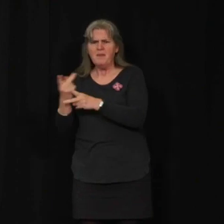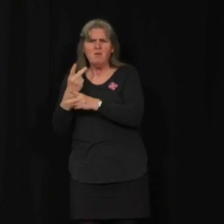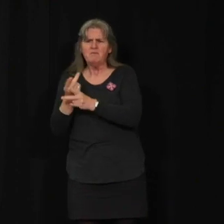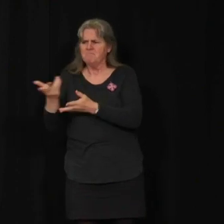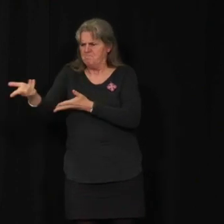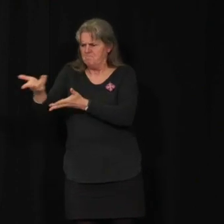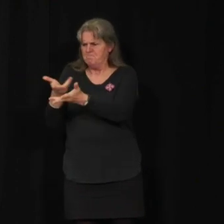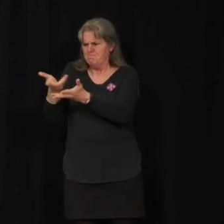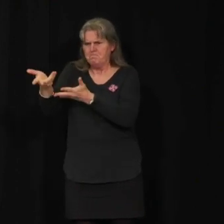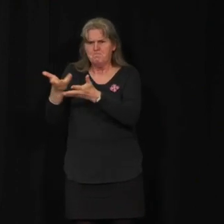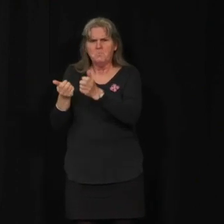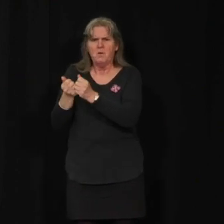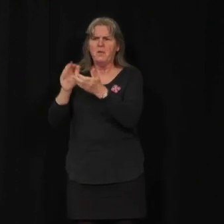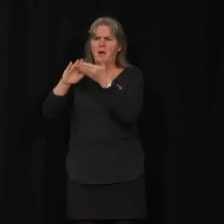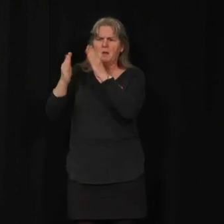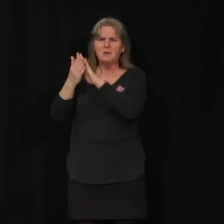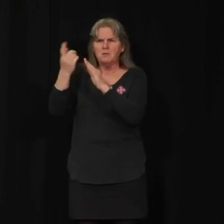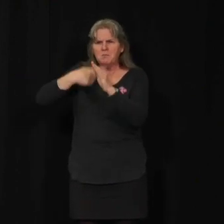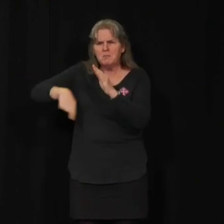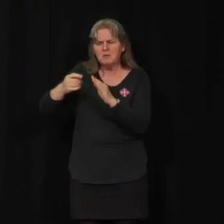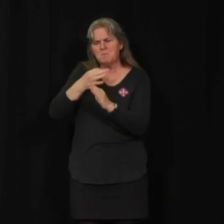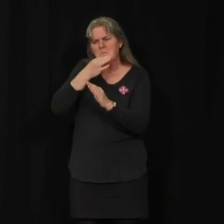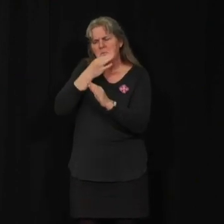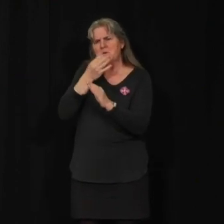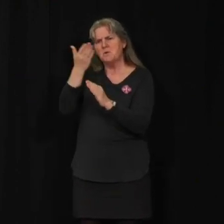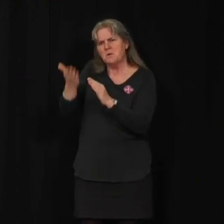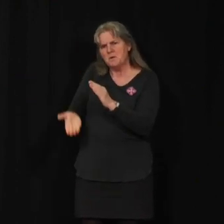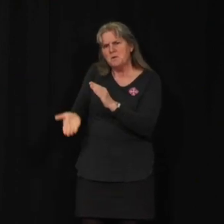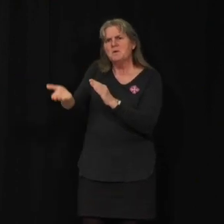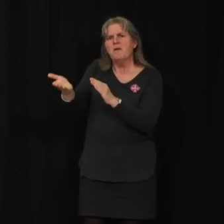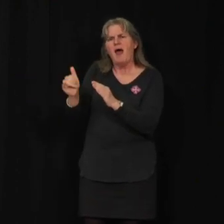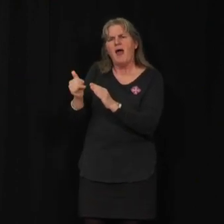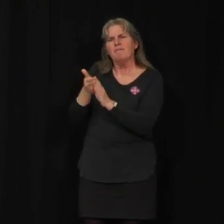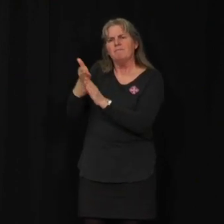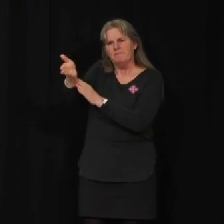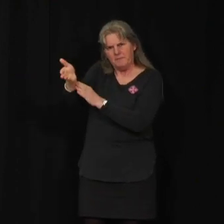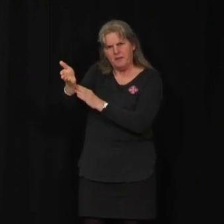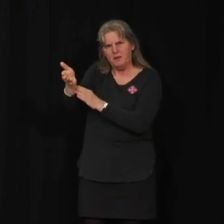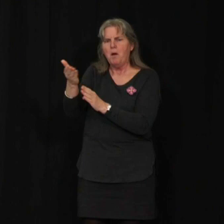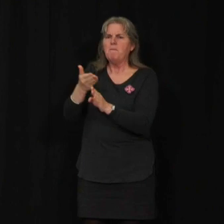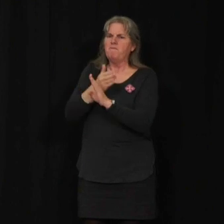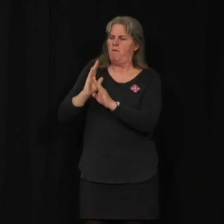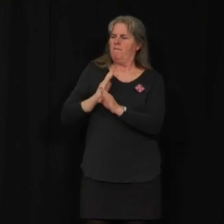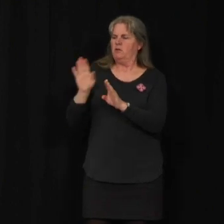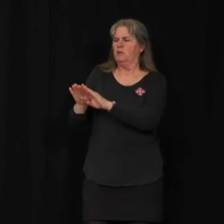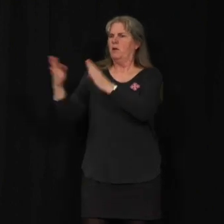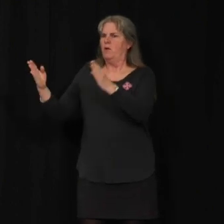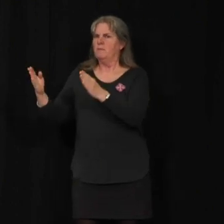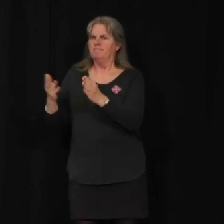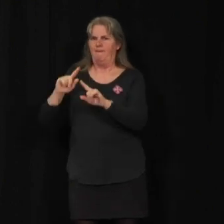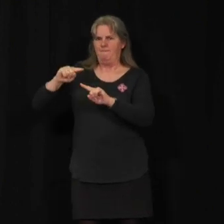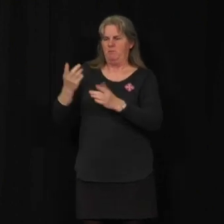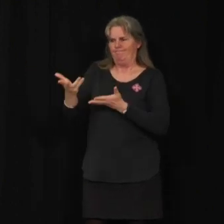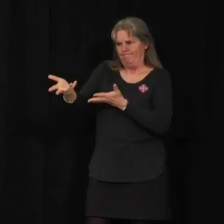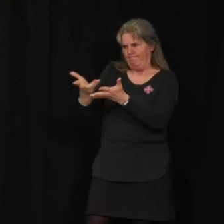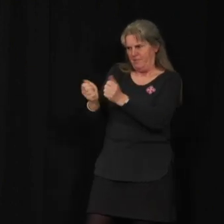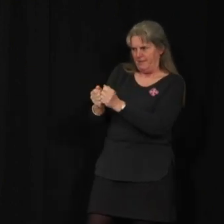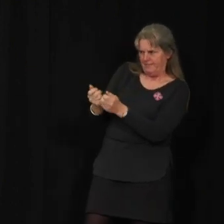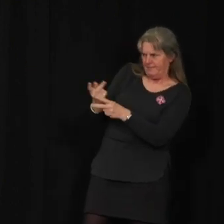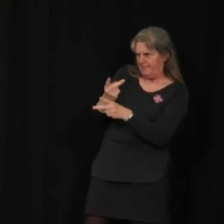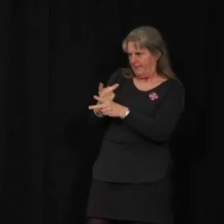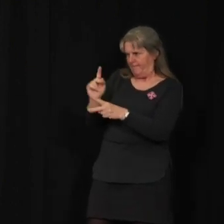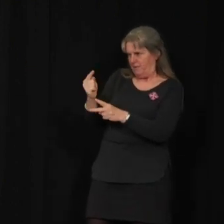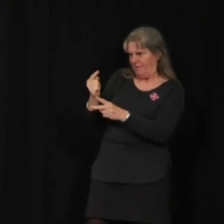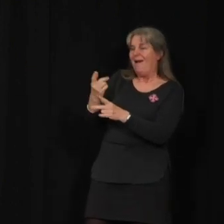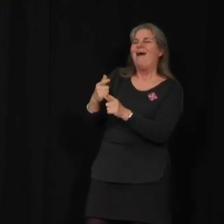discussed with our community of expert child care providers before lifting restrictions on these facilities. Now, I appreciate that